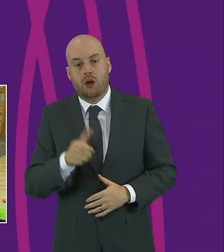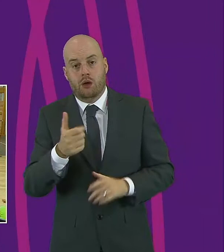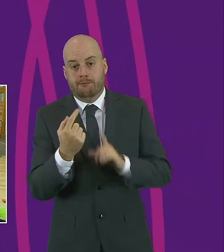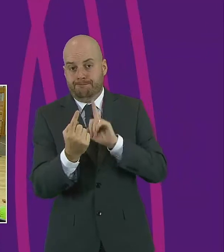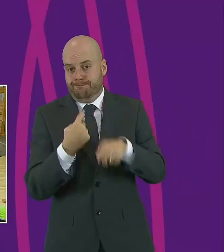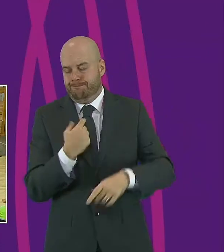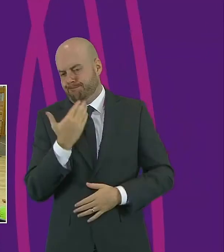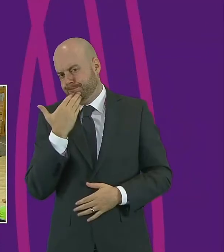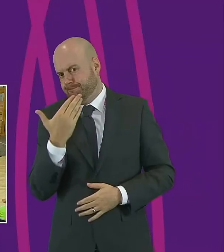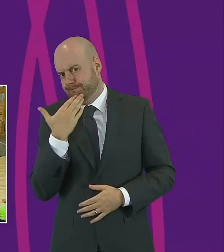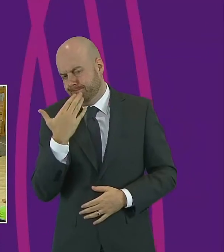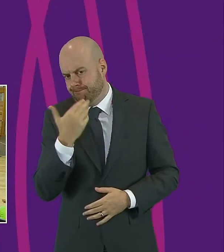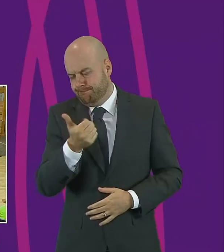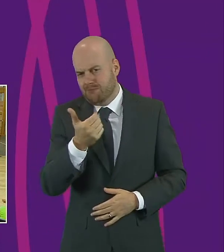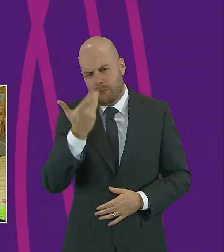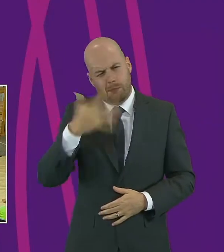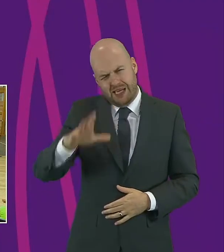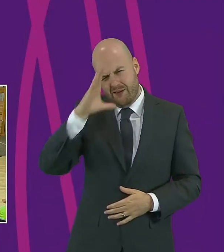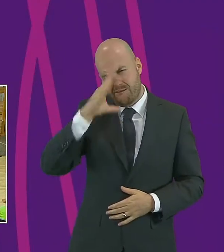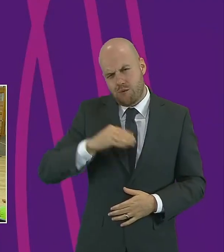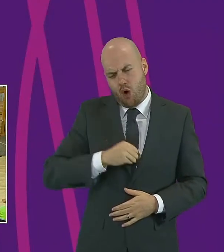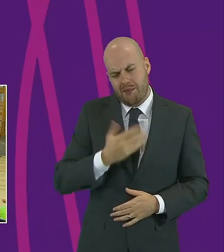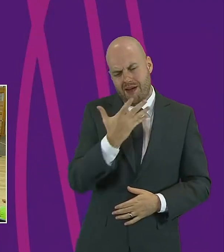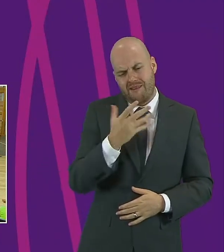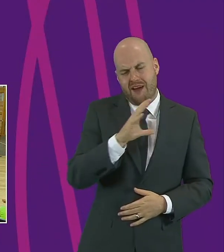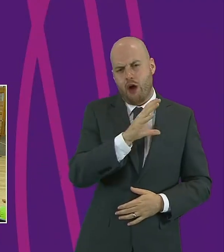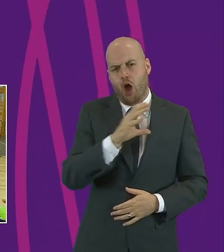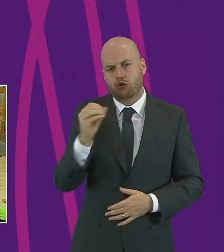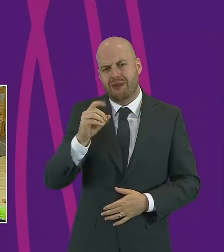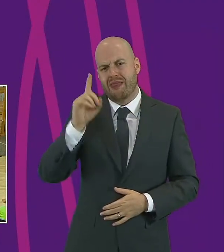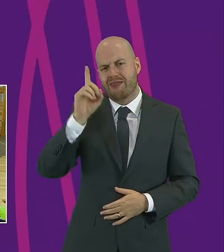that so far over £500,000 has been spent on